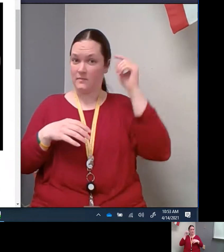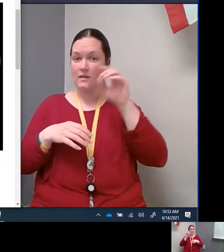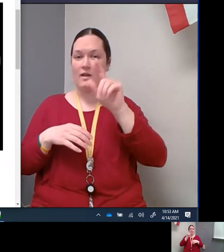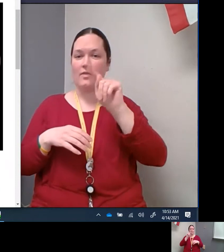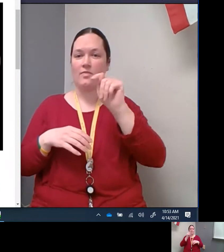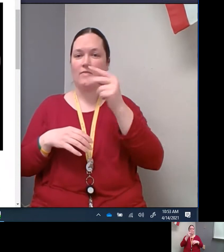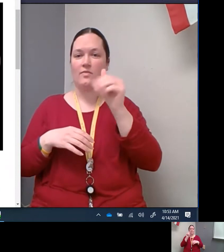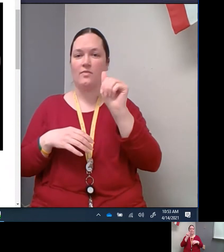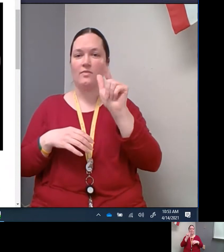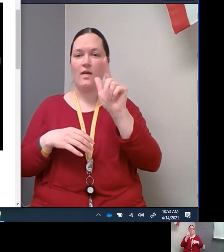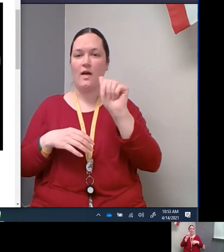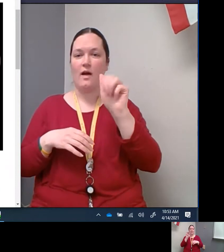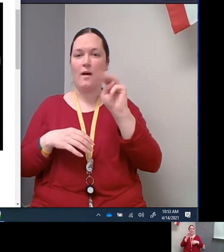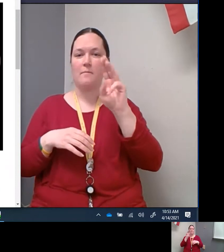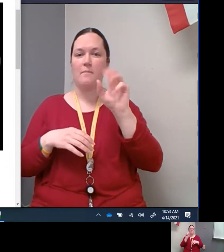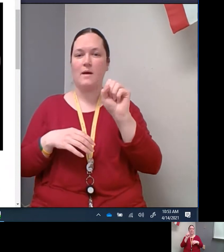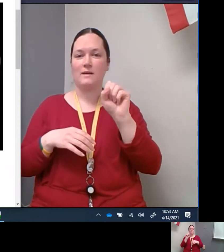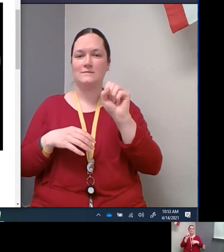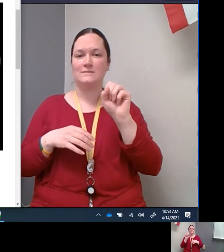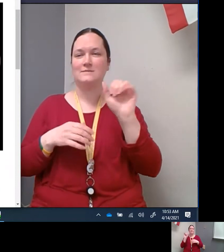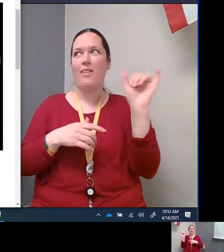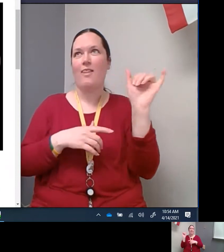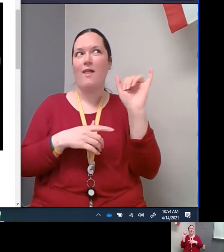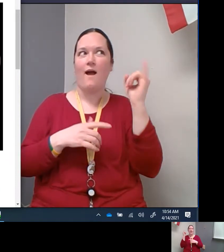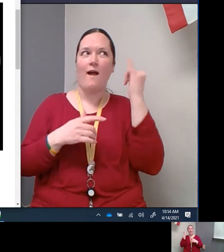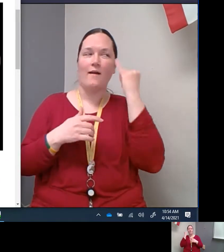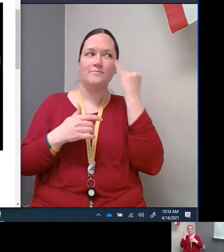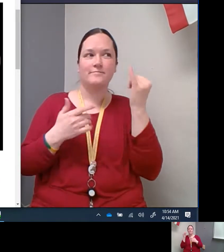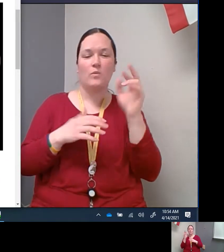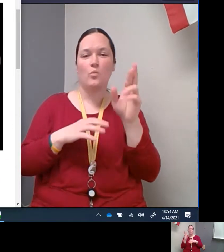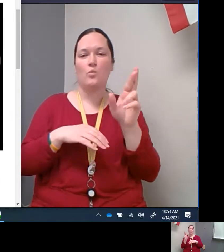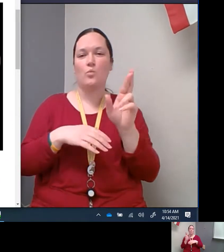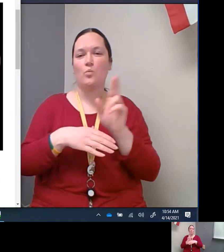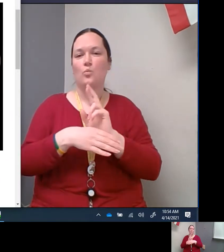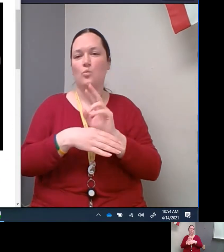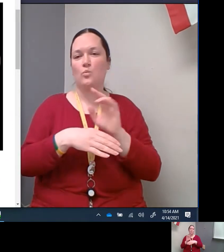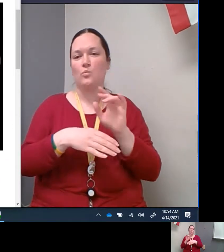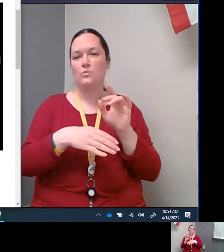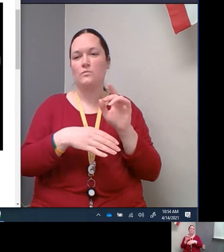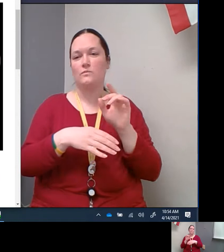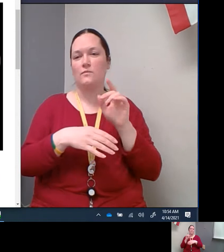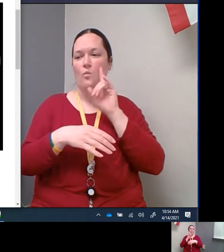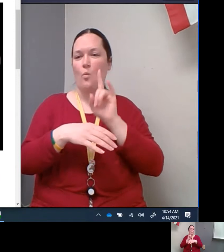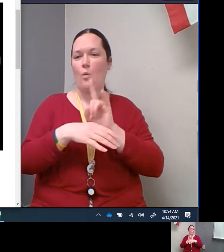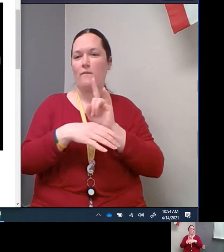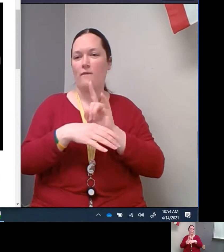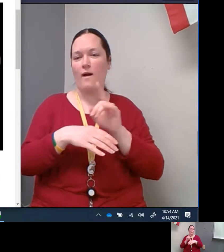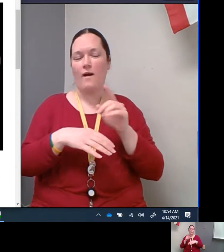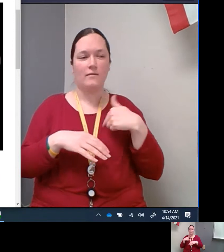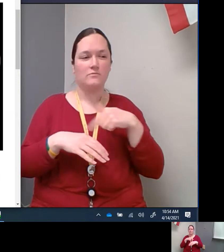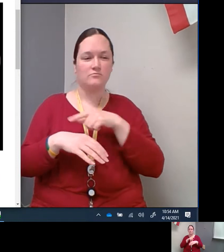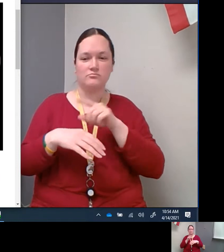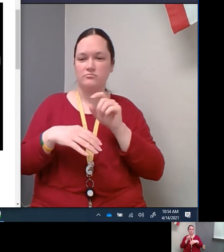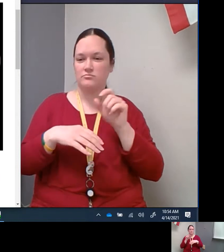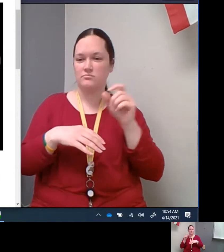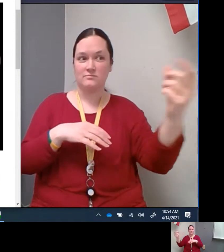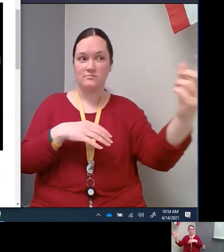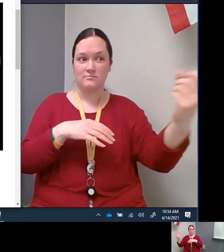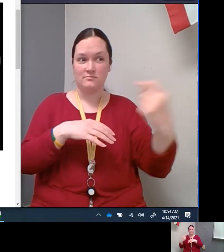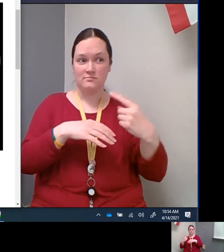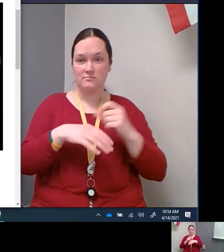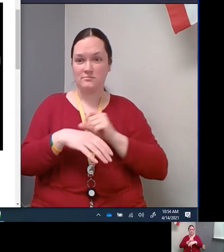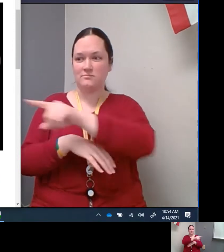And so the best analogy I could come up with is a router. It's basically sorting data and sending it where it needs to go. If we were to look below